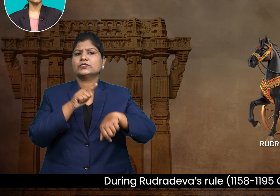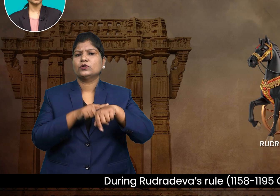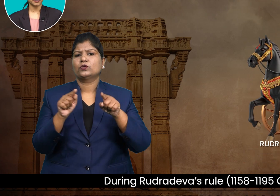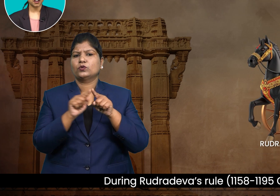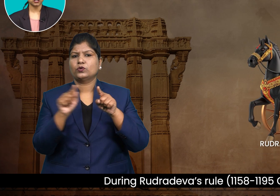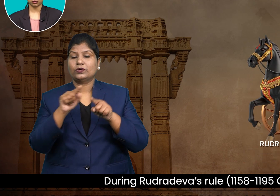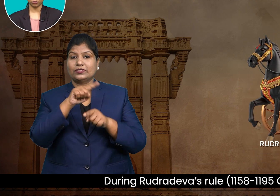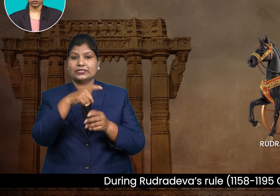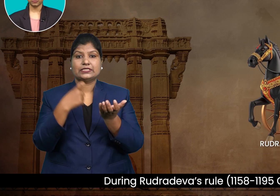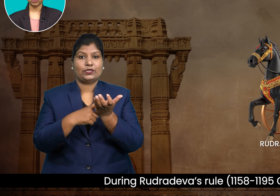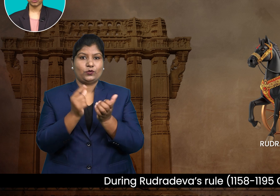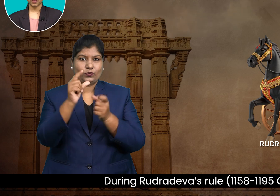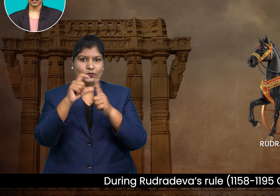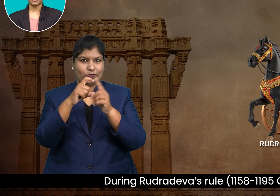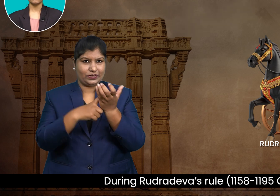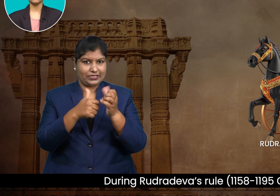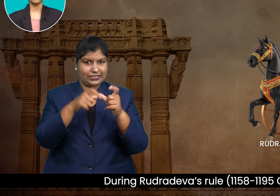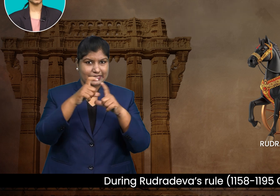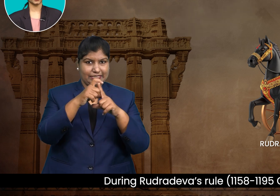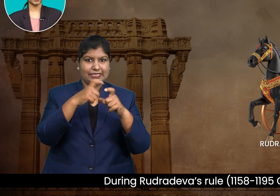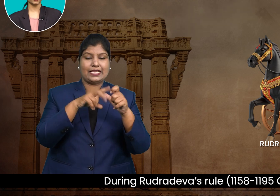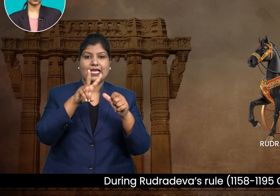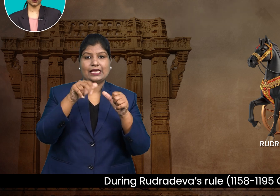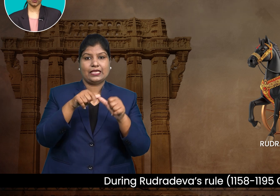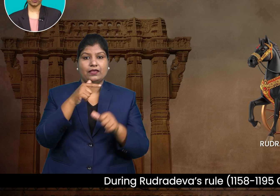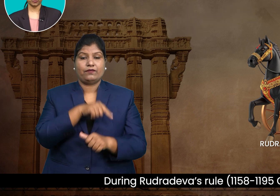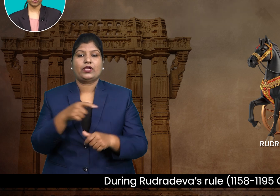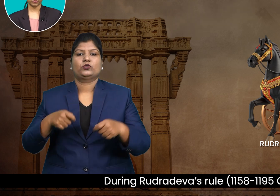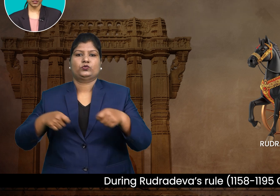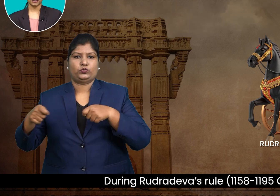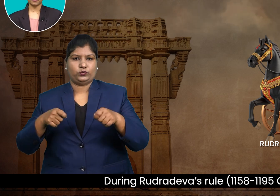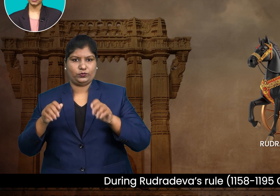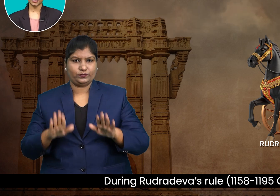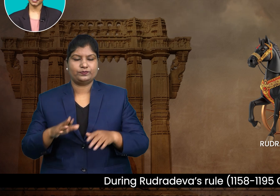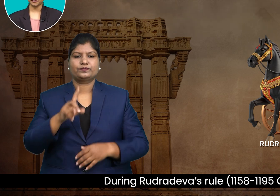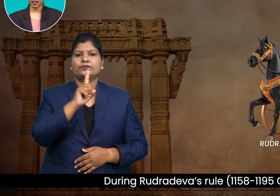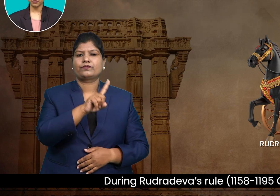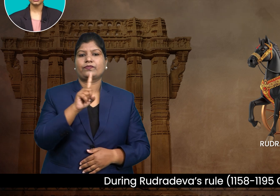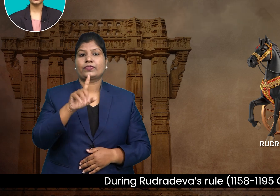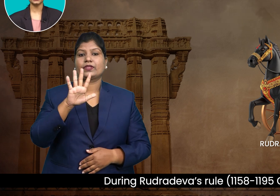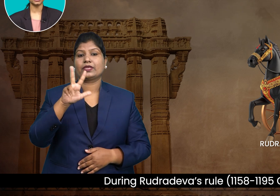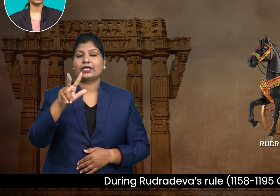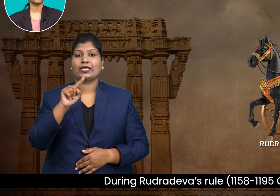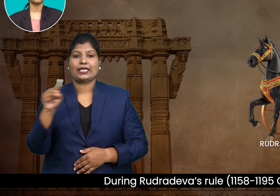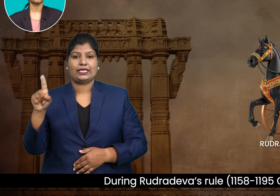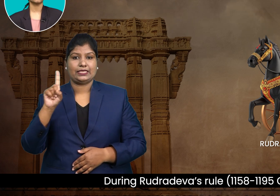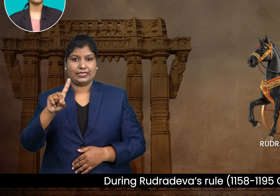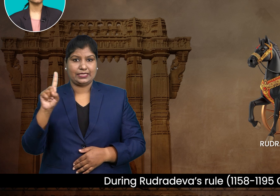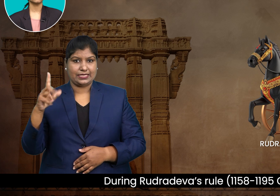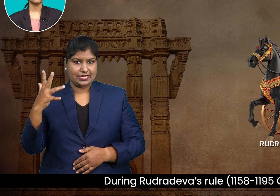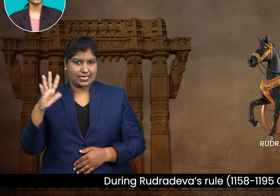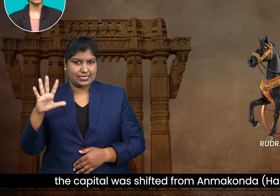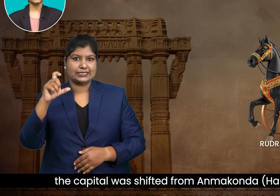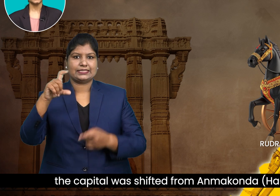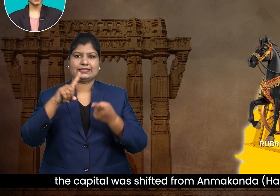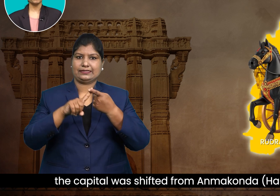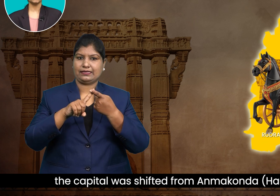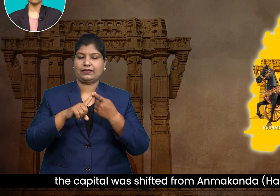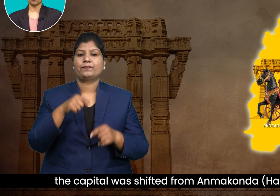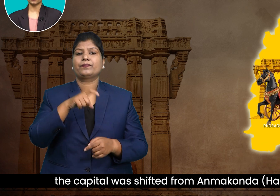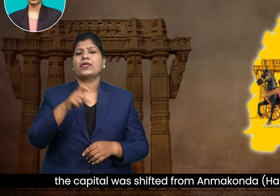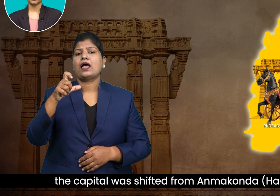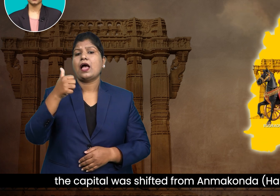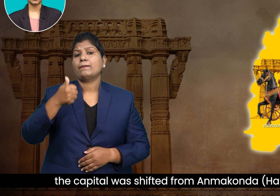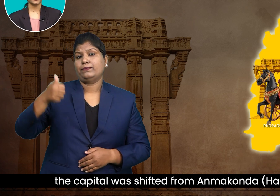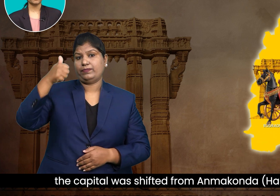During Rudradeva's rule, 1158 to 1195 CE, the